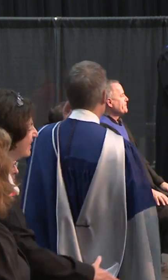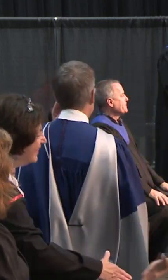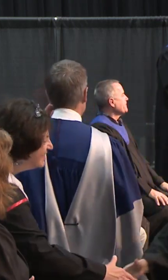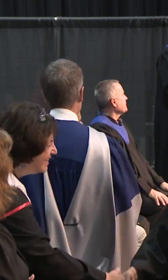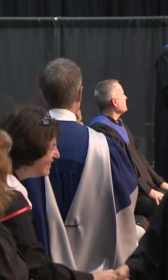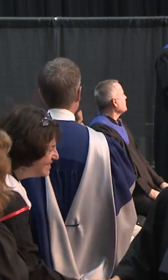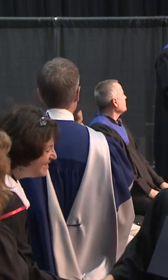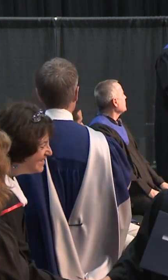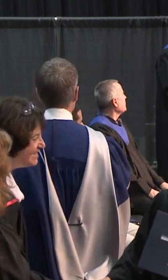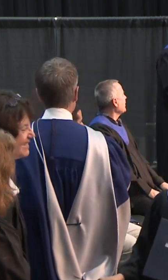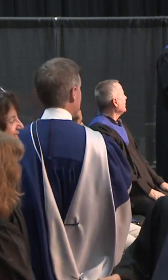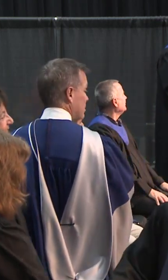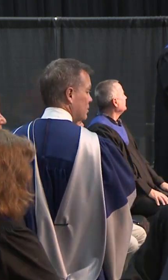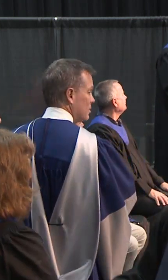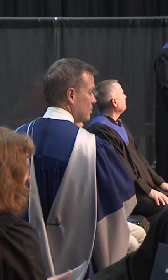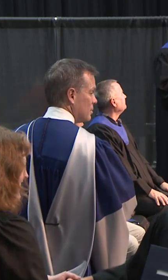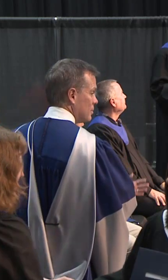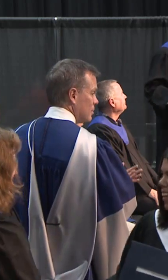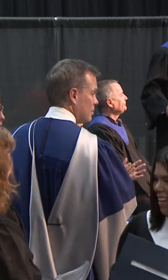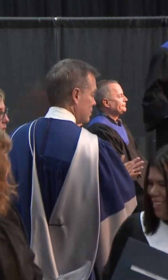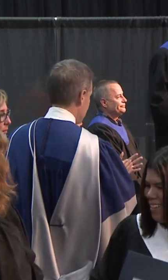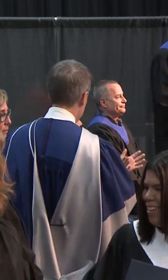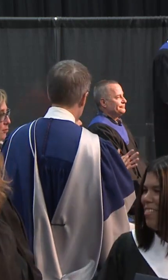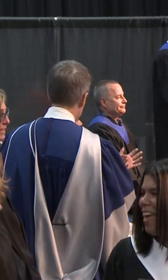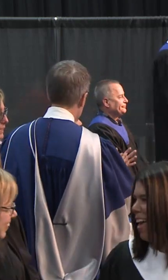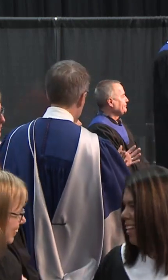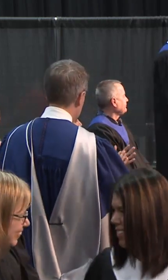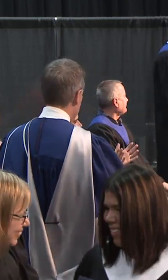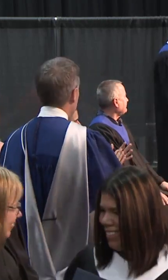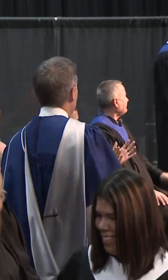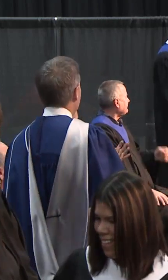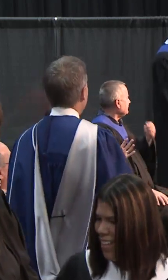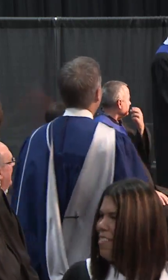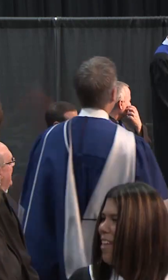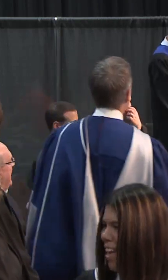With honors, Marina Everett.